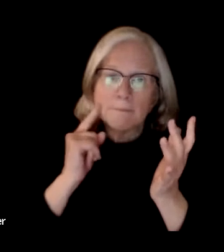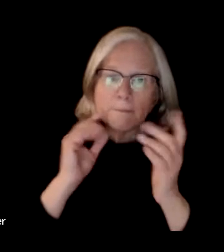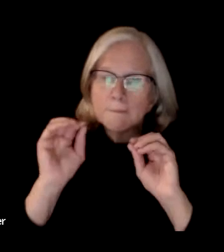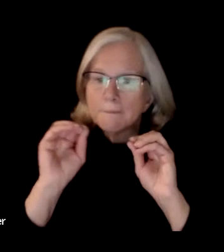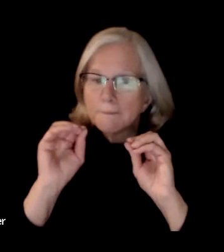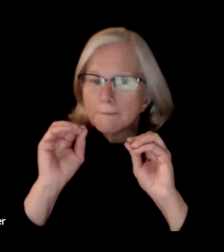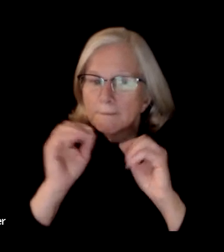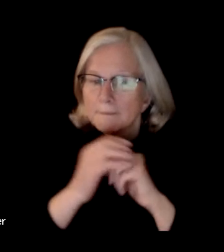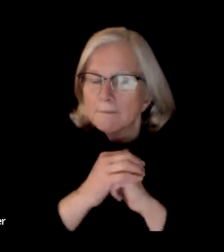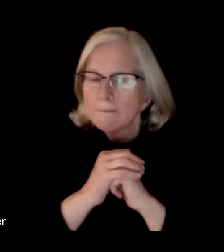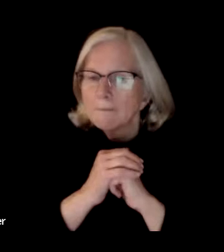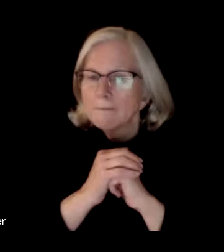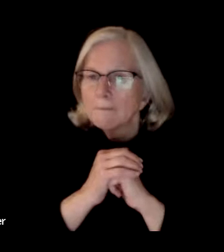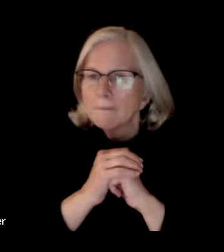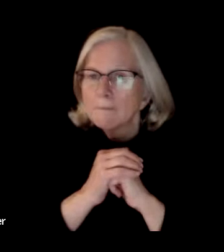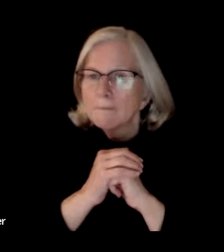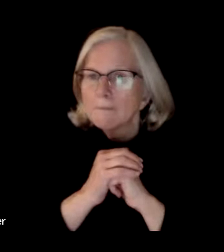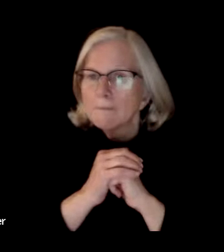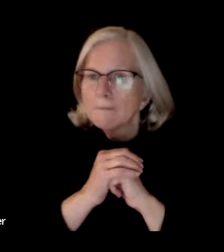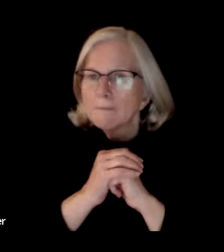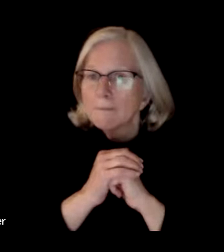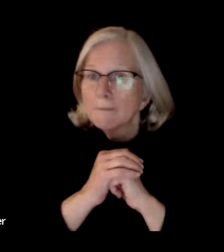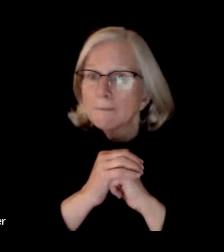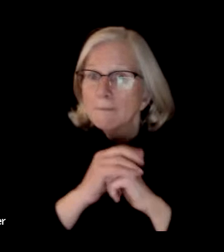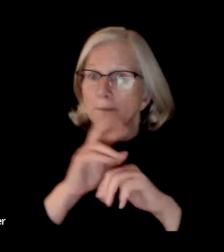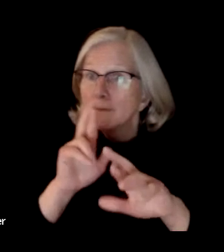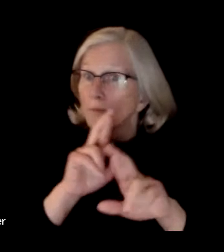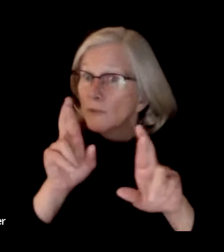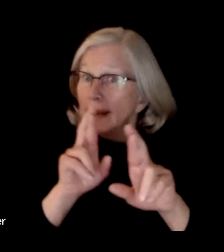Sir, your line is open.